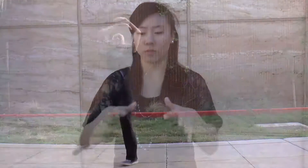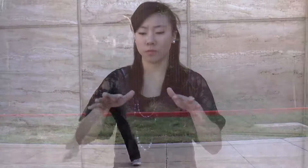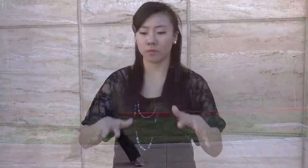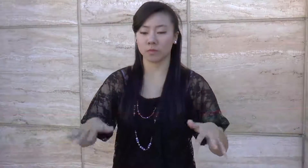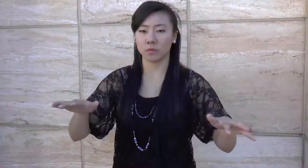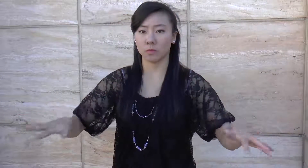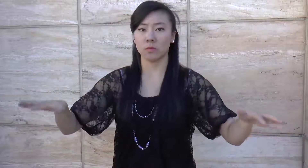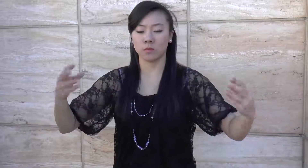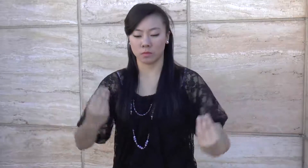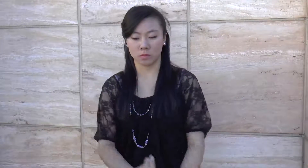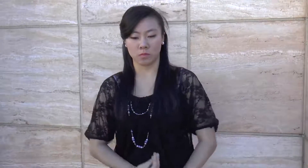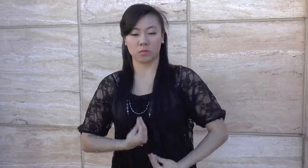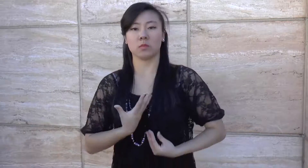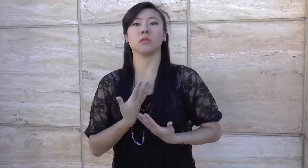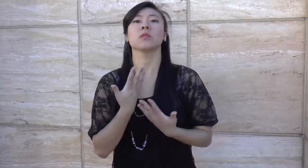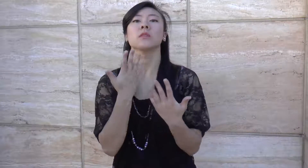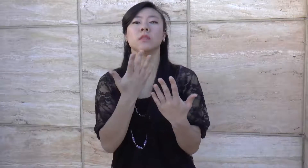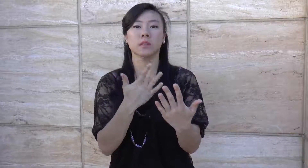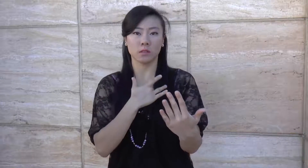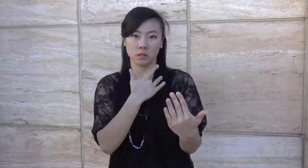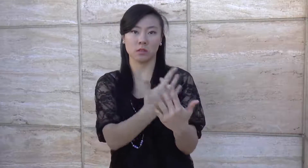vibration of the beats is felt and fills my soul.